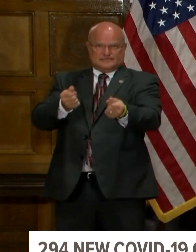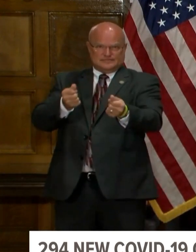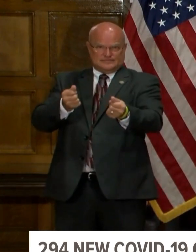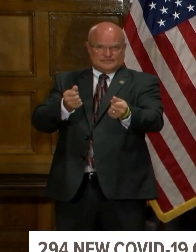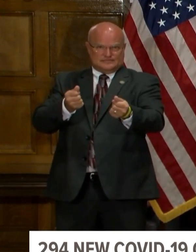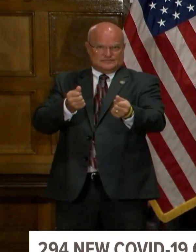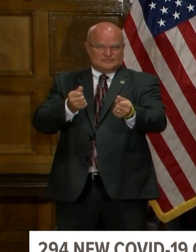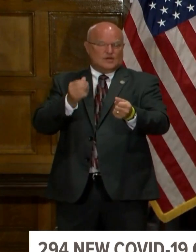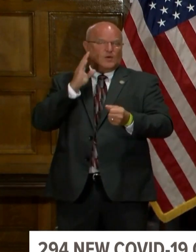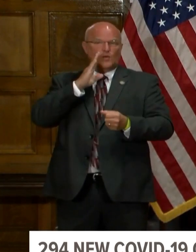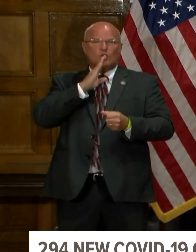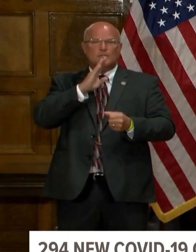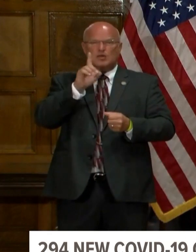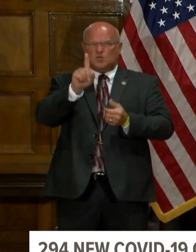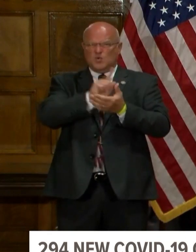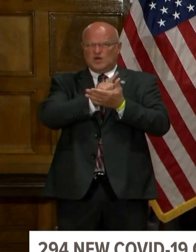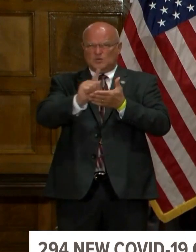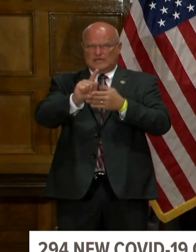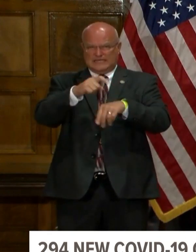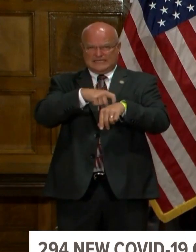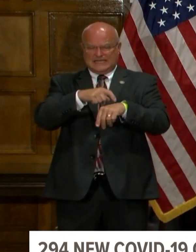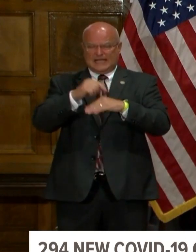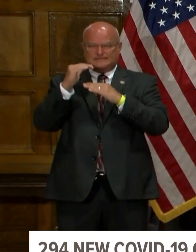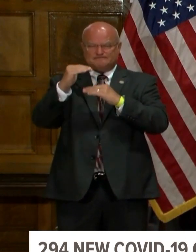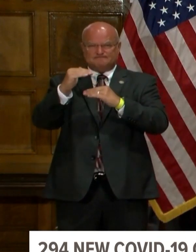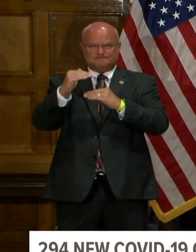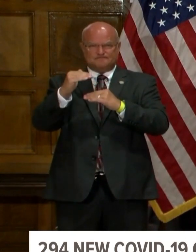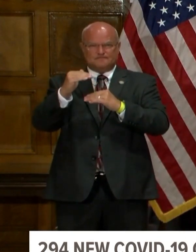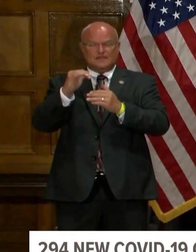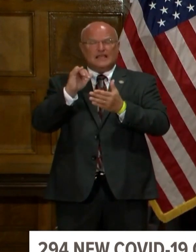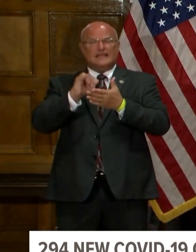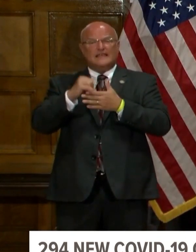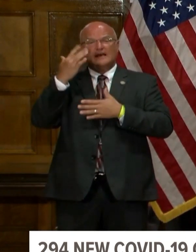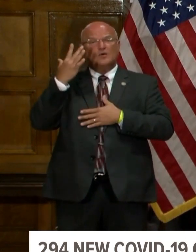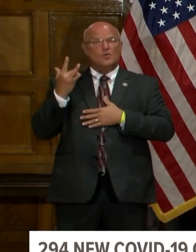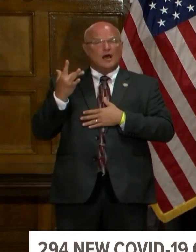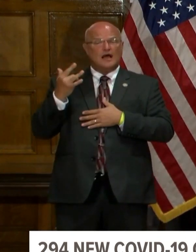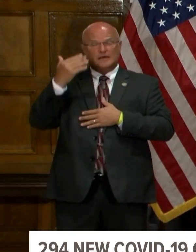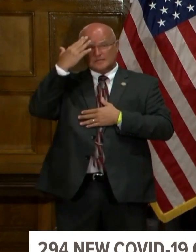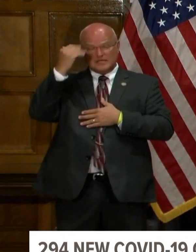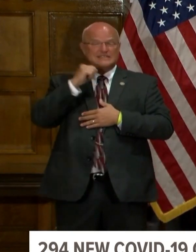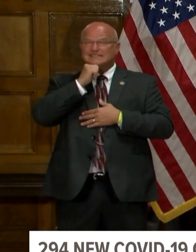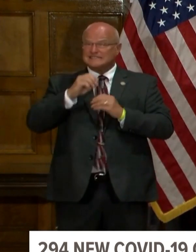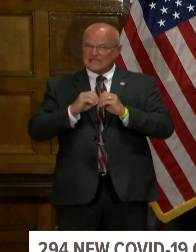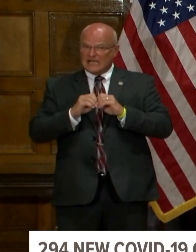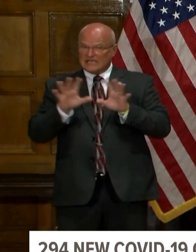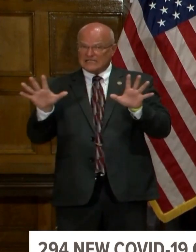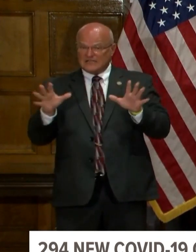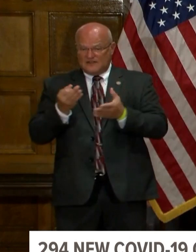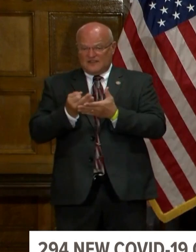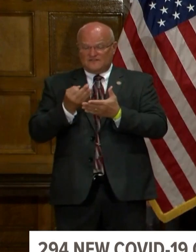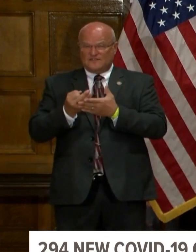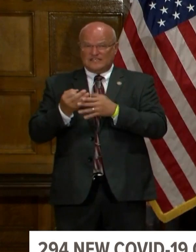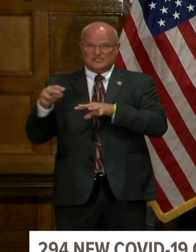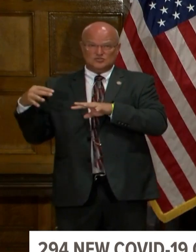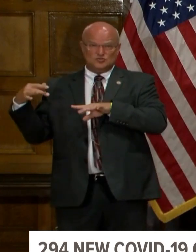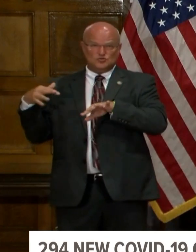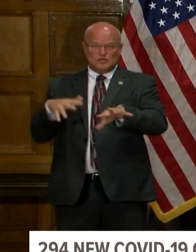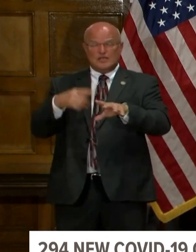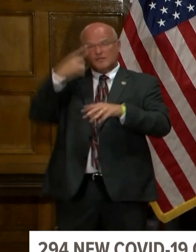out. It will be 1 week at a time, and that is because it's not clear of the funding